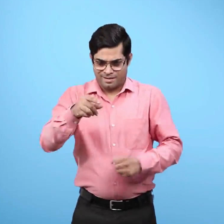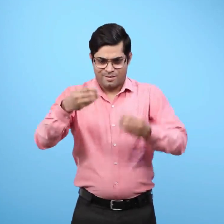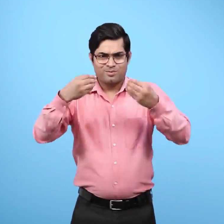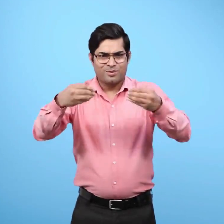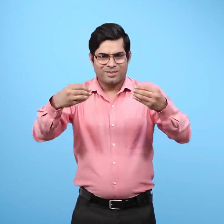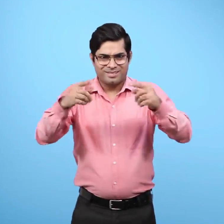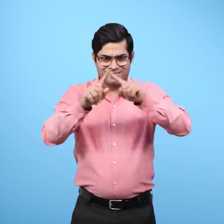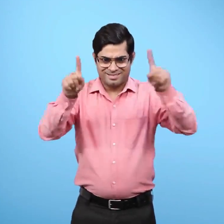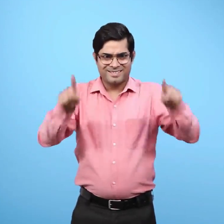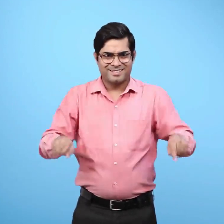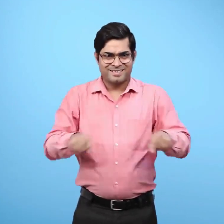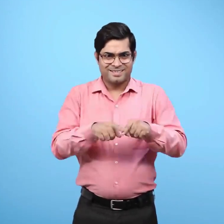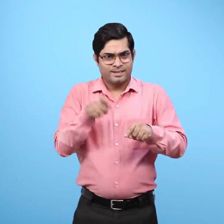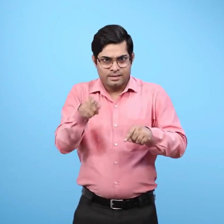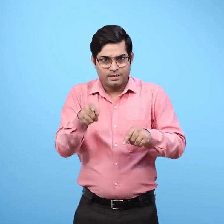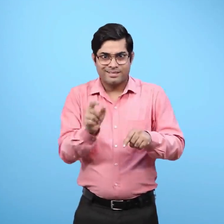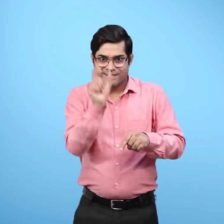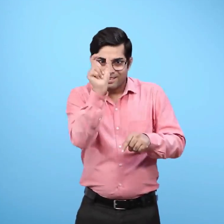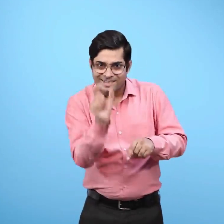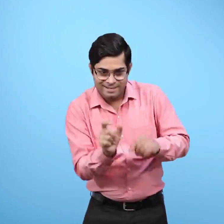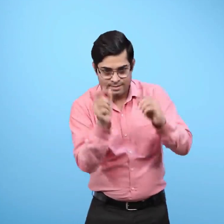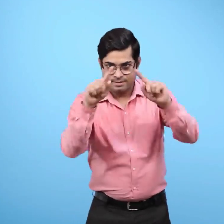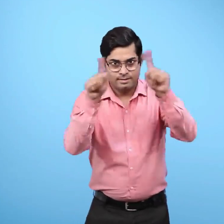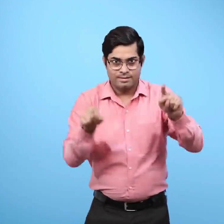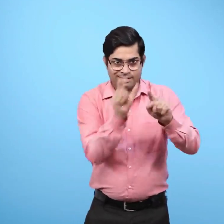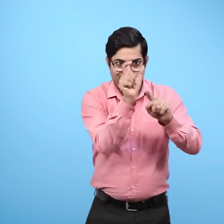Cut 2 strips from a cardboard sheet.